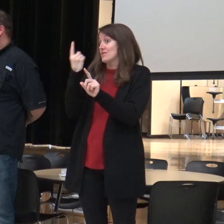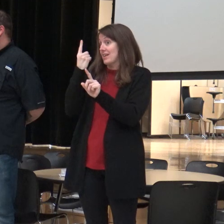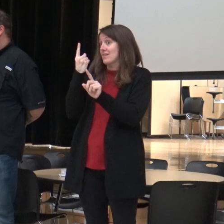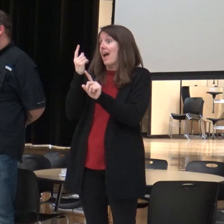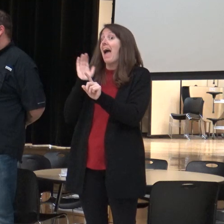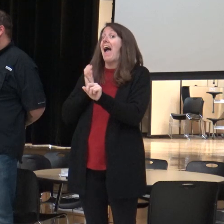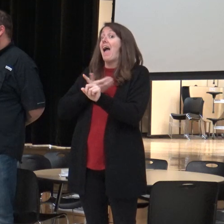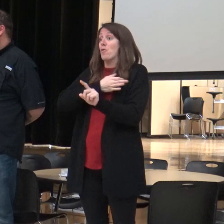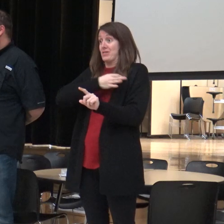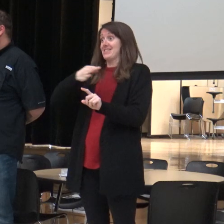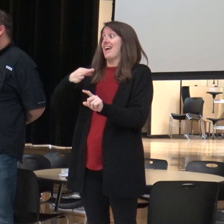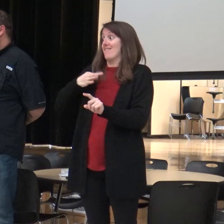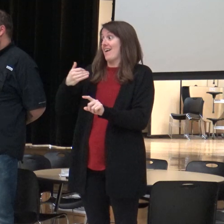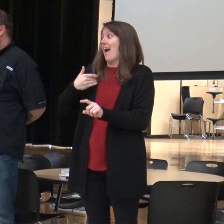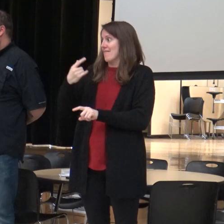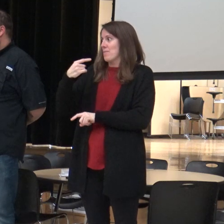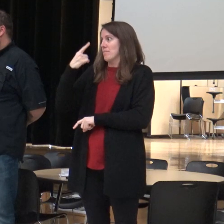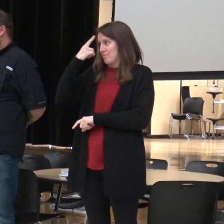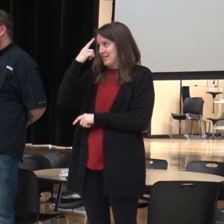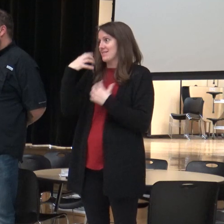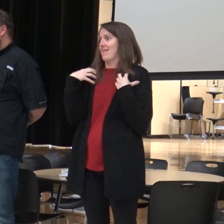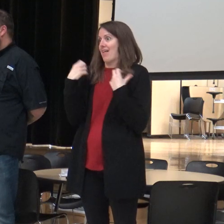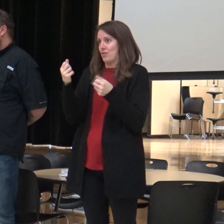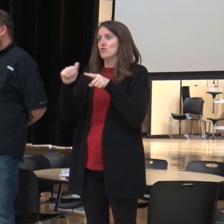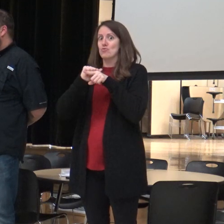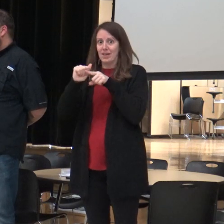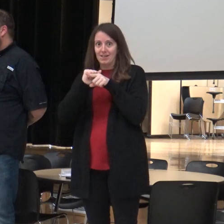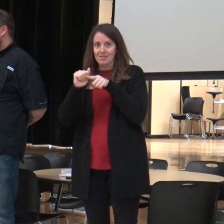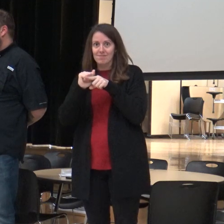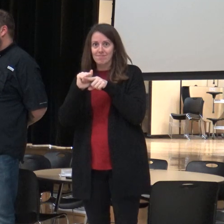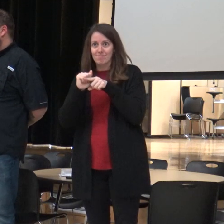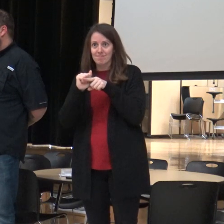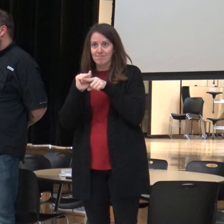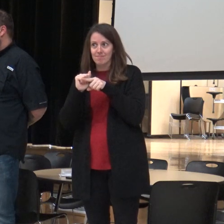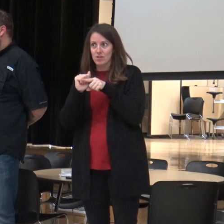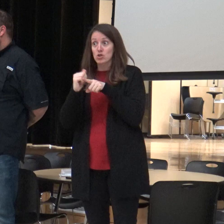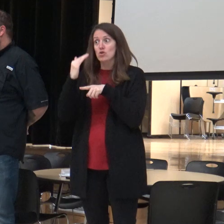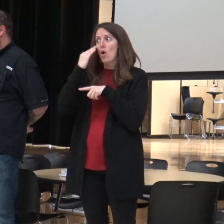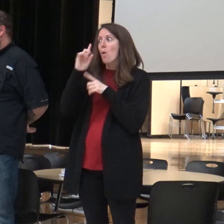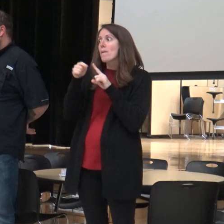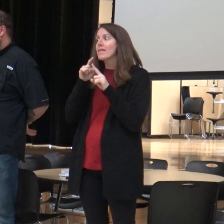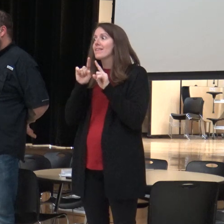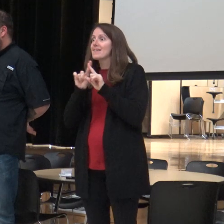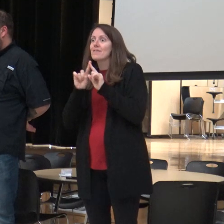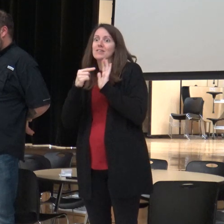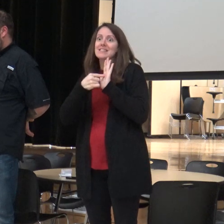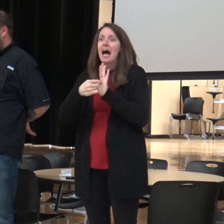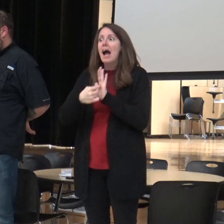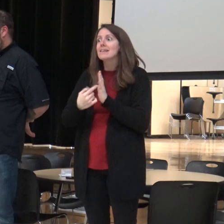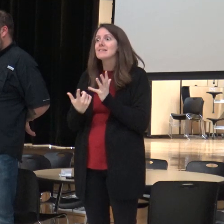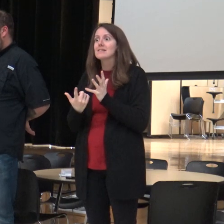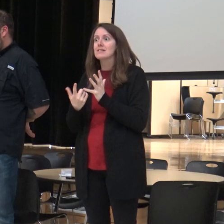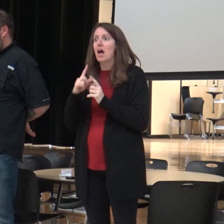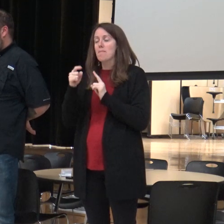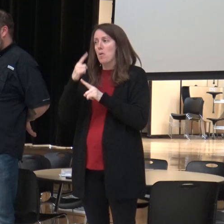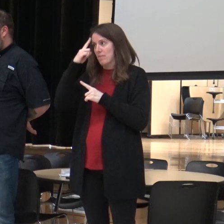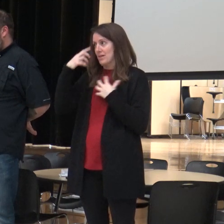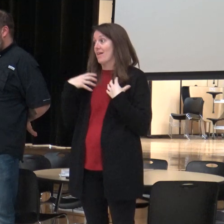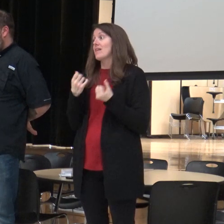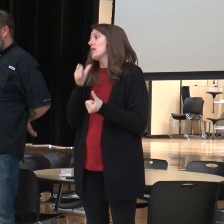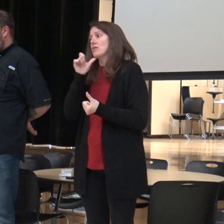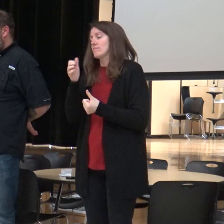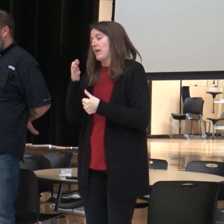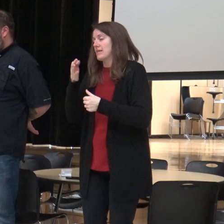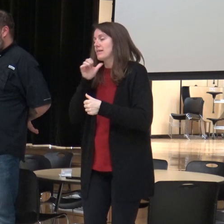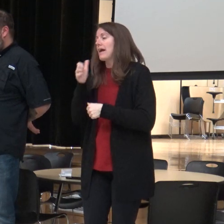So they have annual training on what are the early warning signs of mental health. So they're trying to cue in. So they have that background. They don't have the expertise of a school